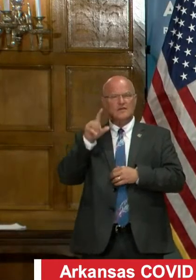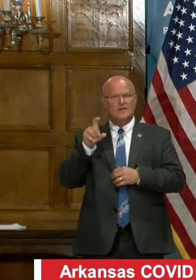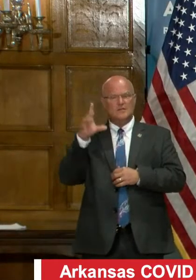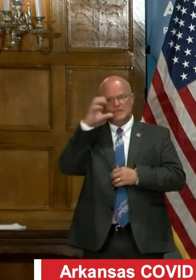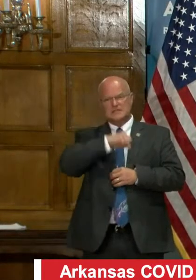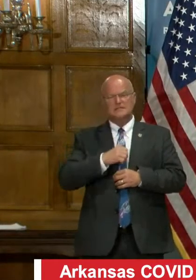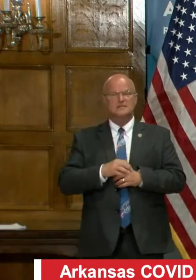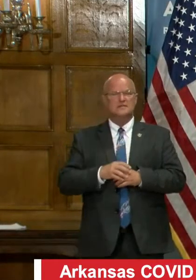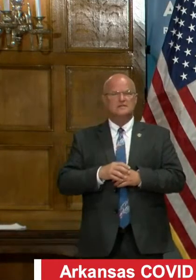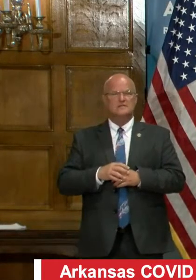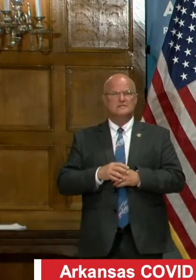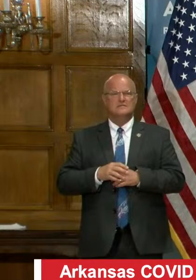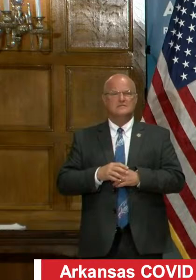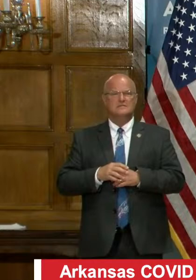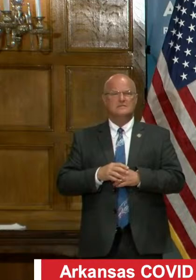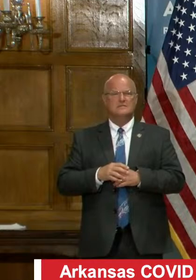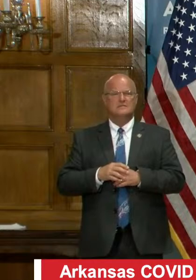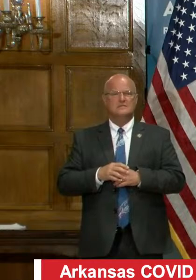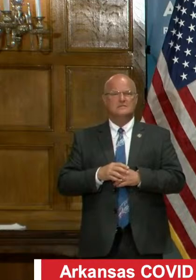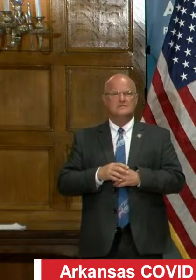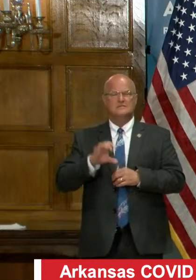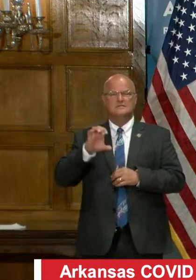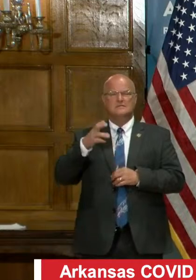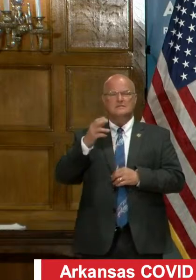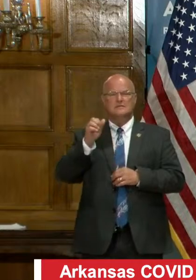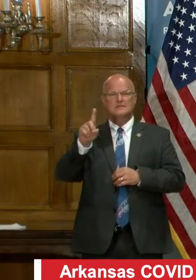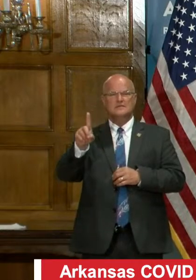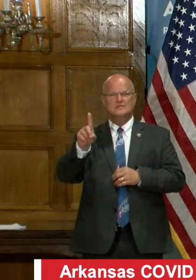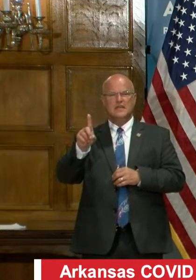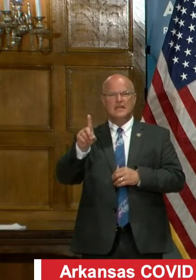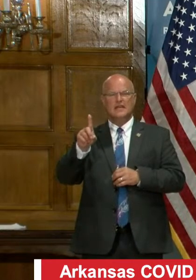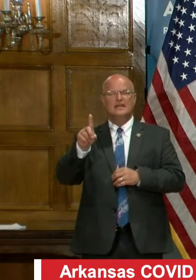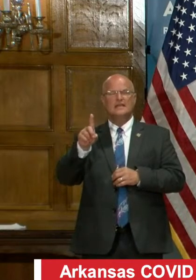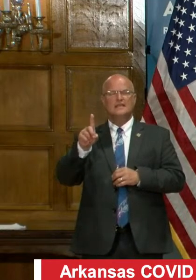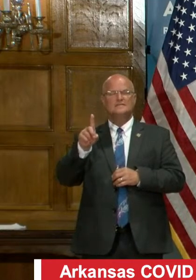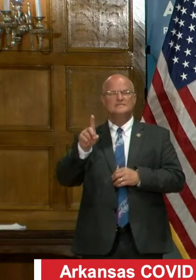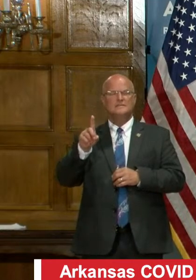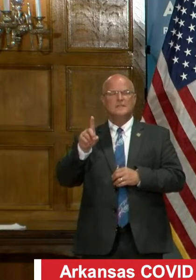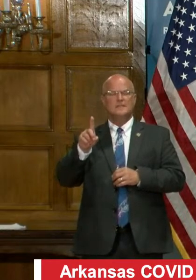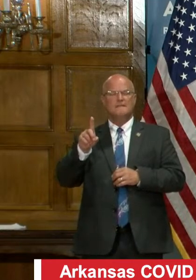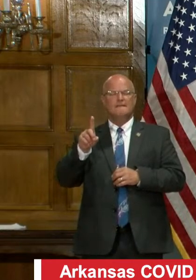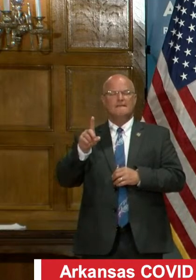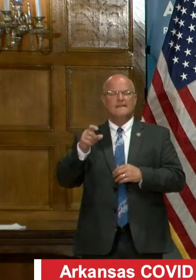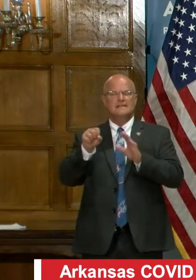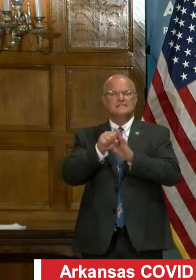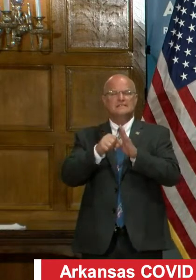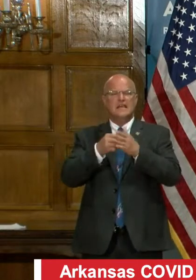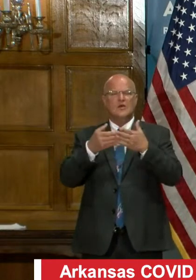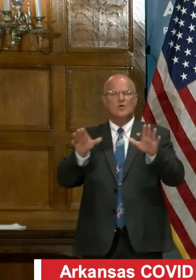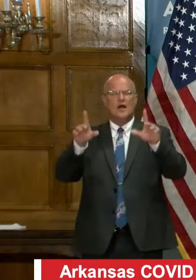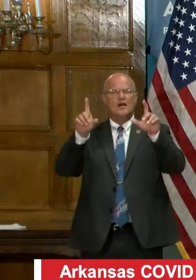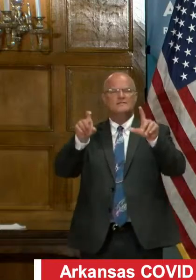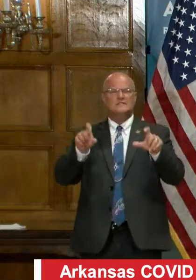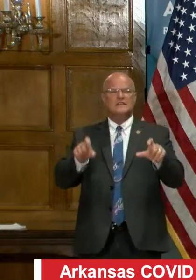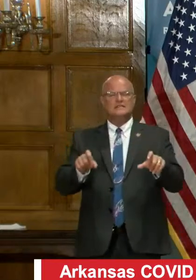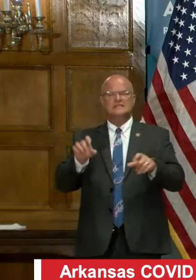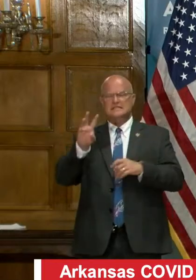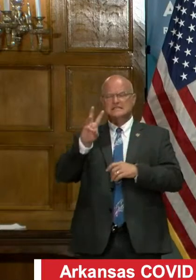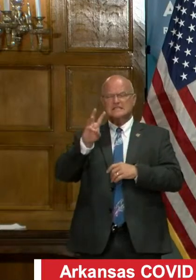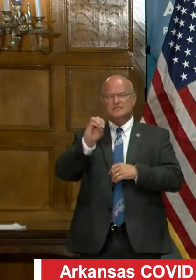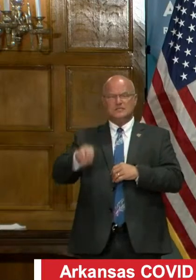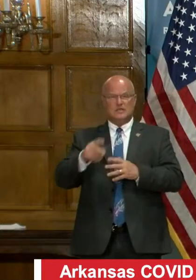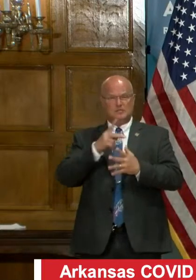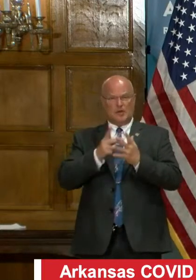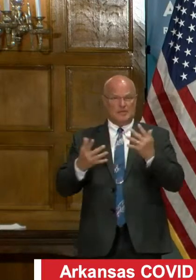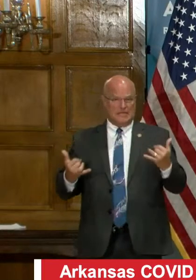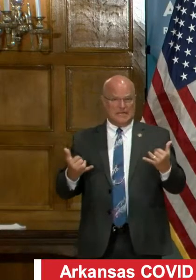missed? This is Chad Muir with KNWA News. Governor, statewide we've tested close to 6% of the